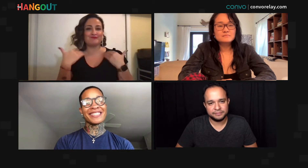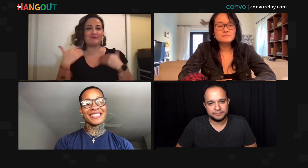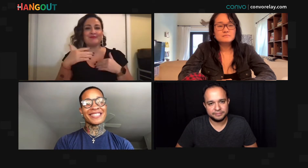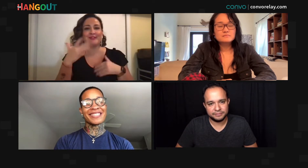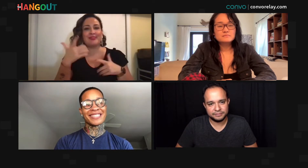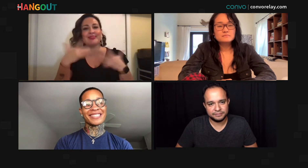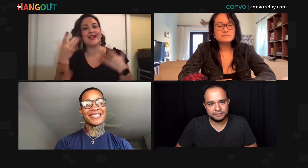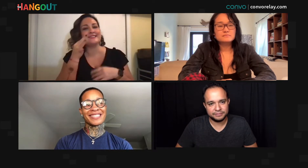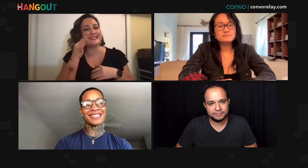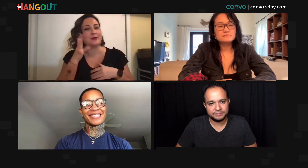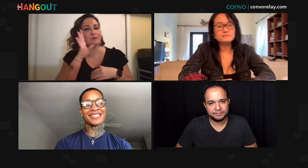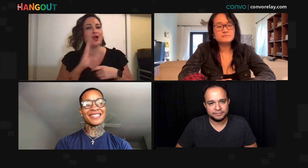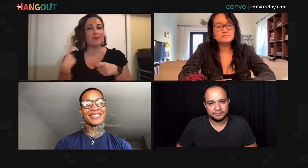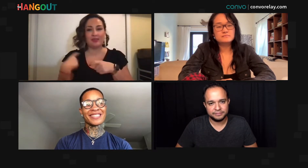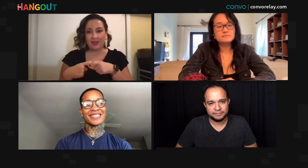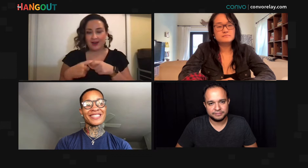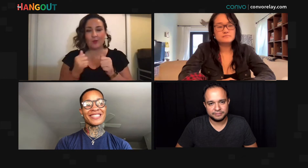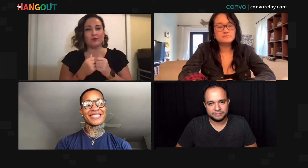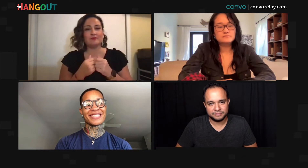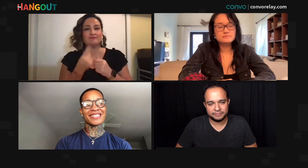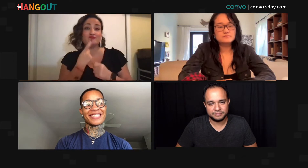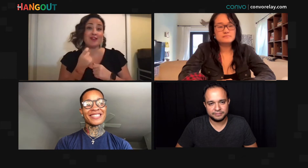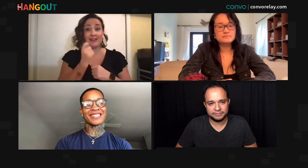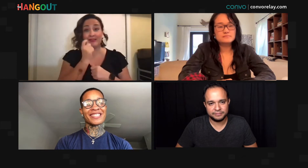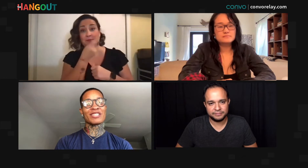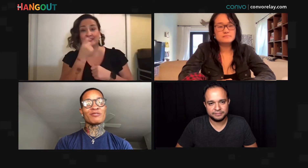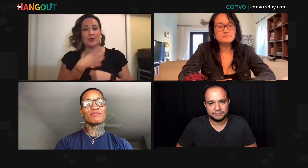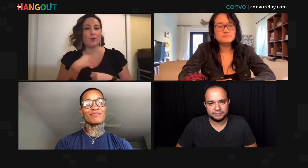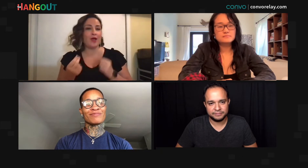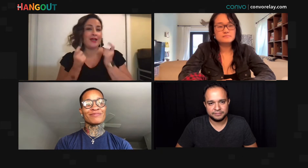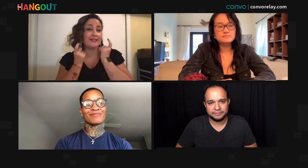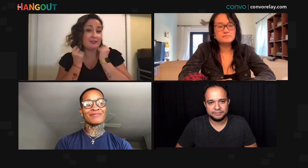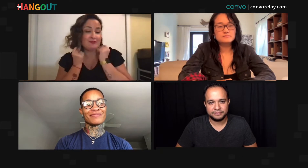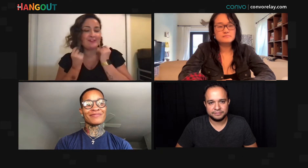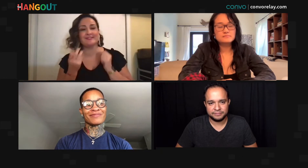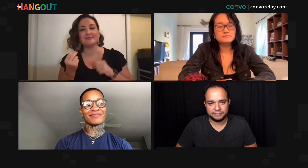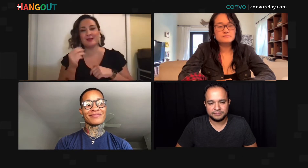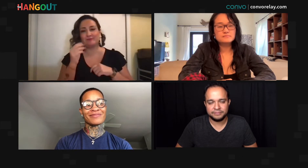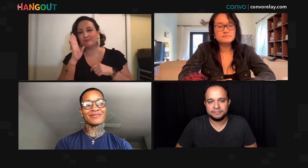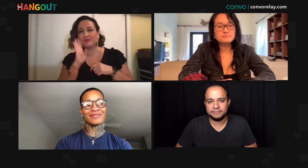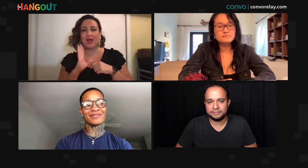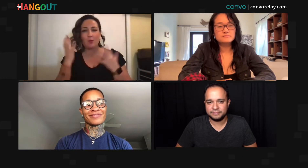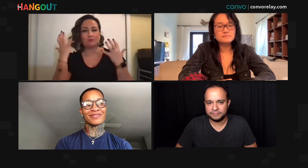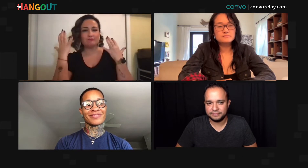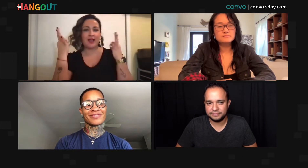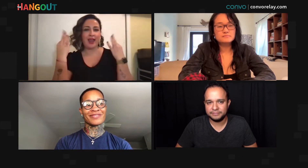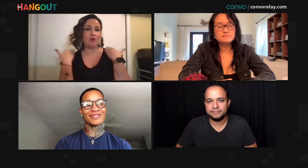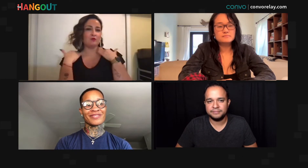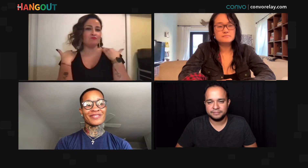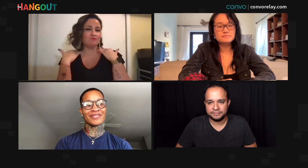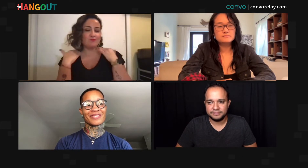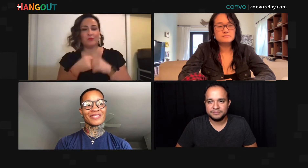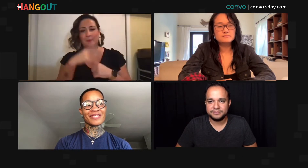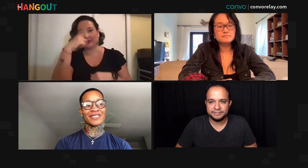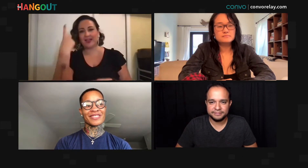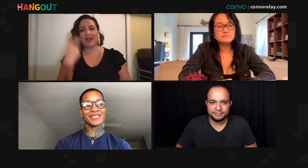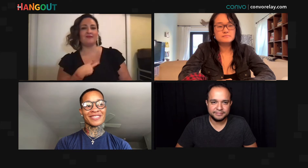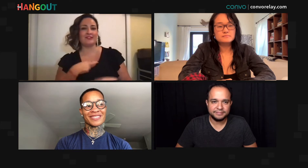description. I have, I'm a light brown Latina with short hair. I have white earrings, red lipstick,